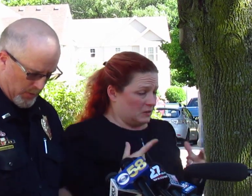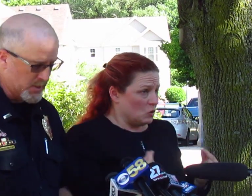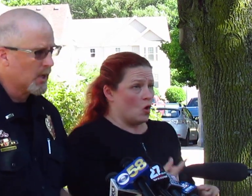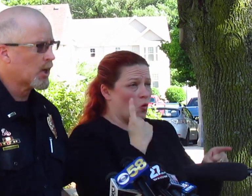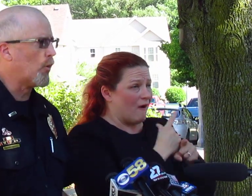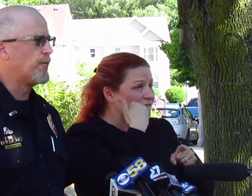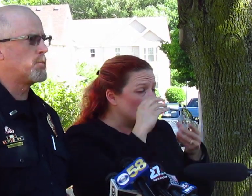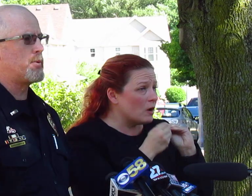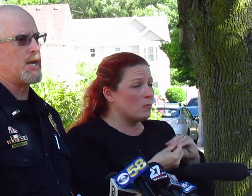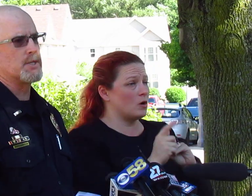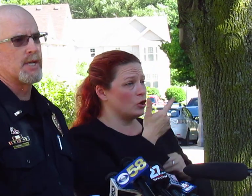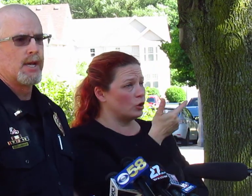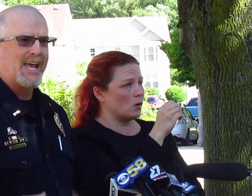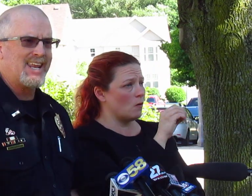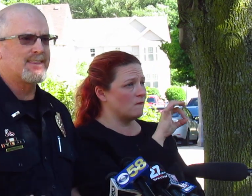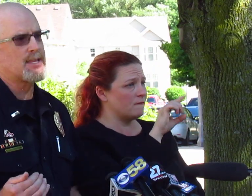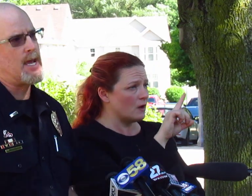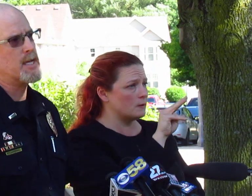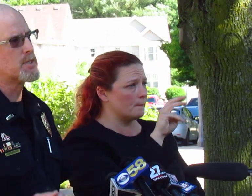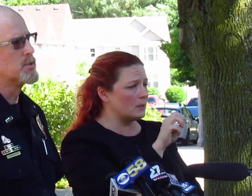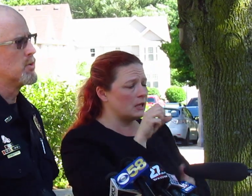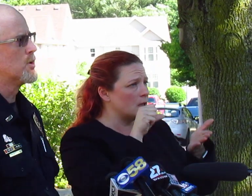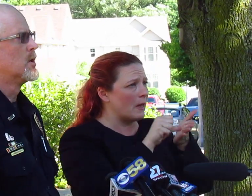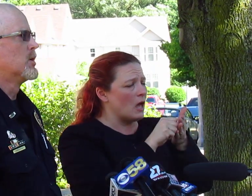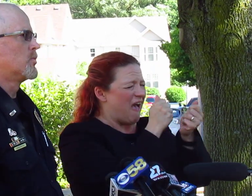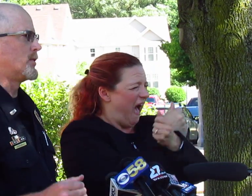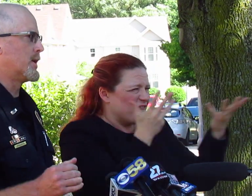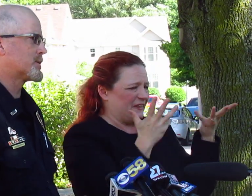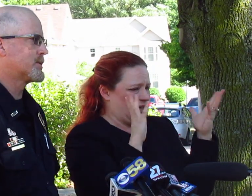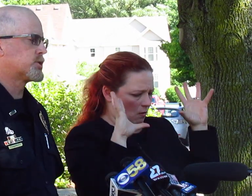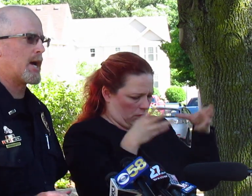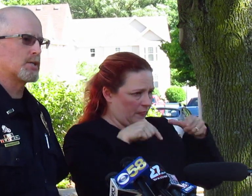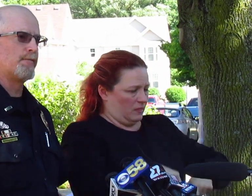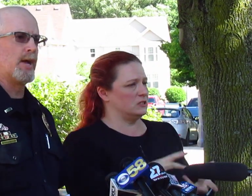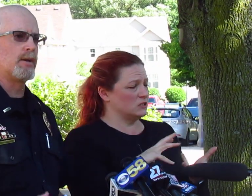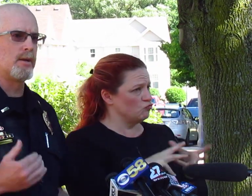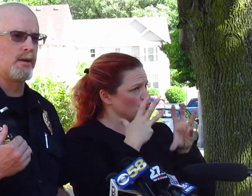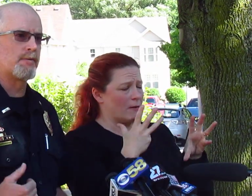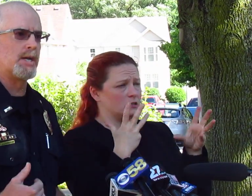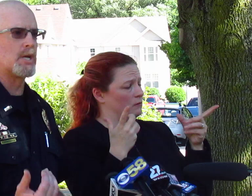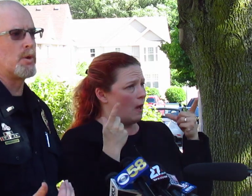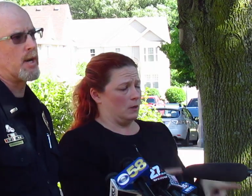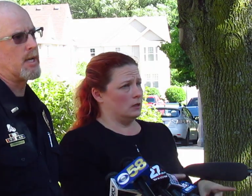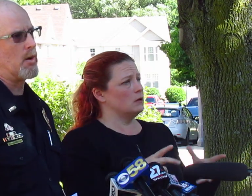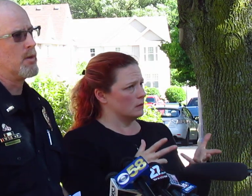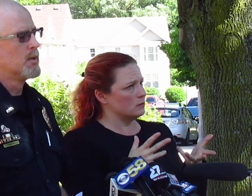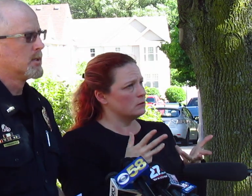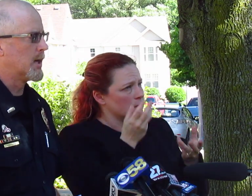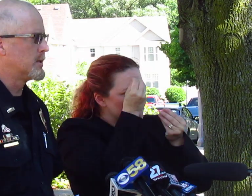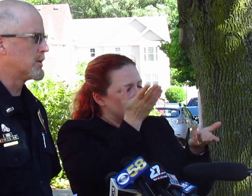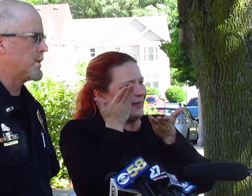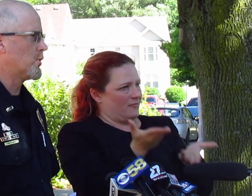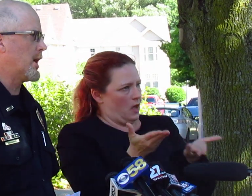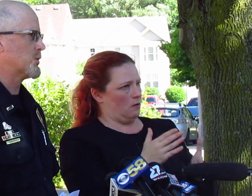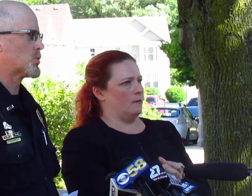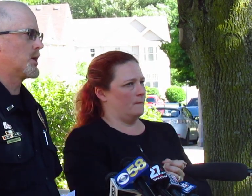phone numbers, GoFundMe pages, anything that has to do with this tragic event and information that we want to get out